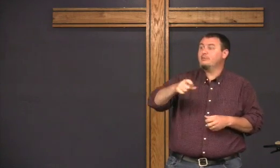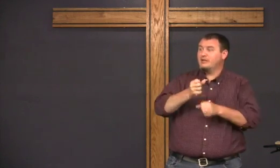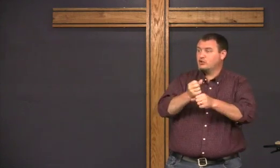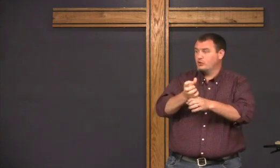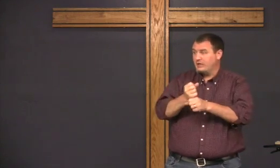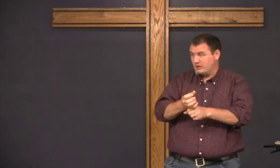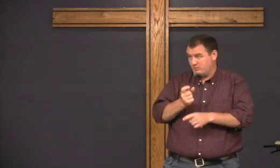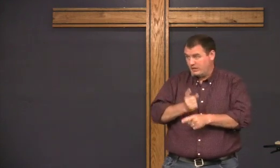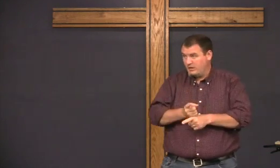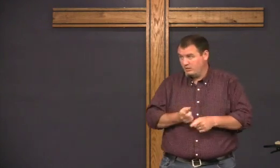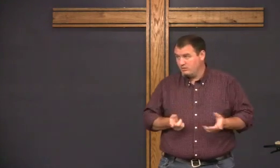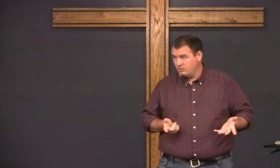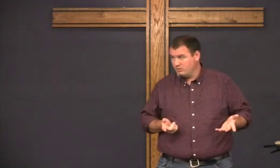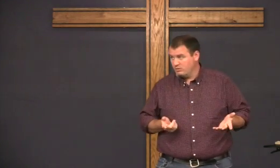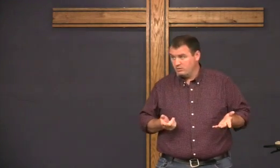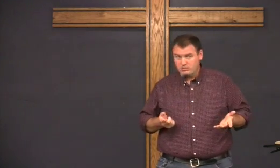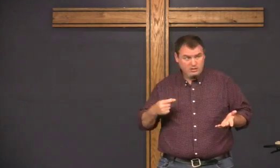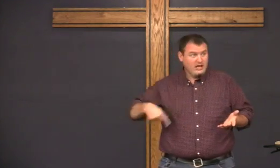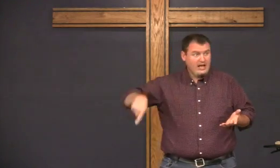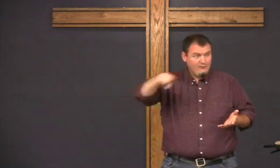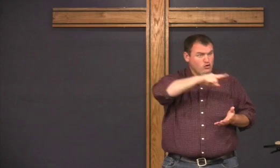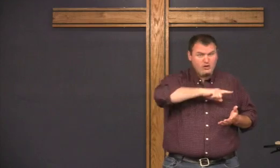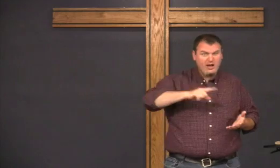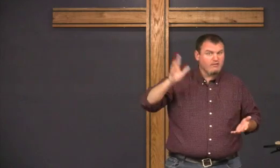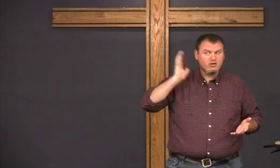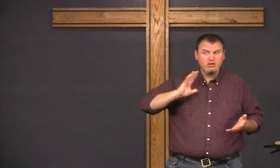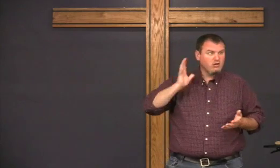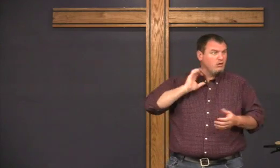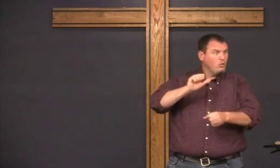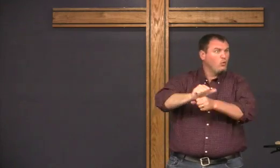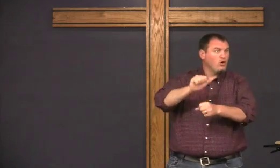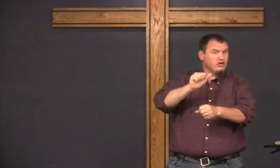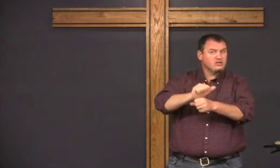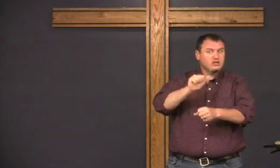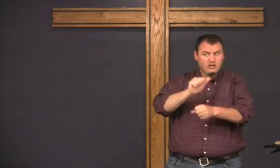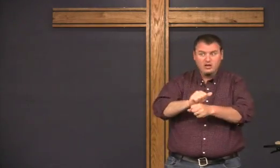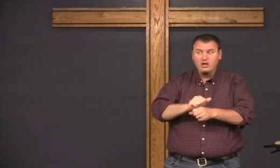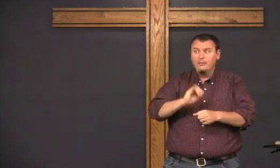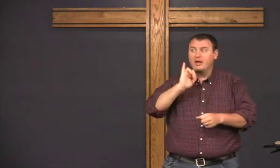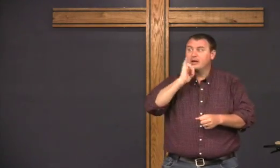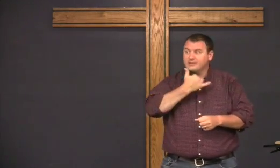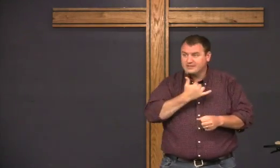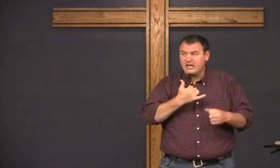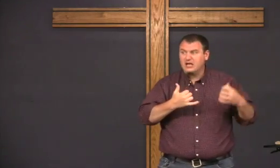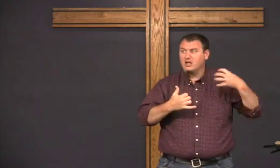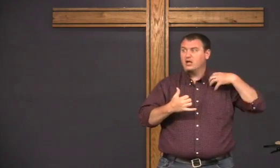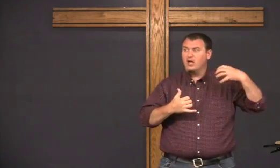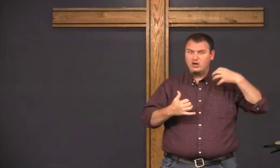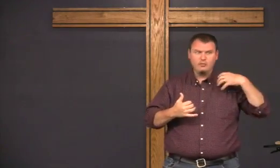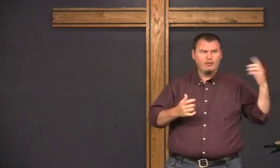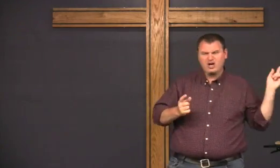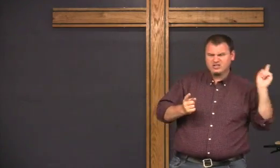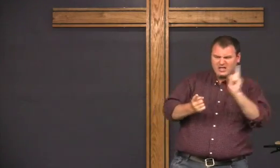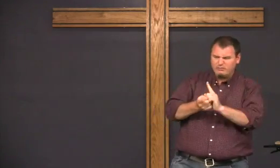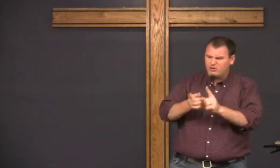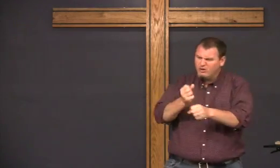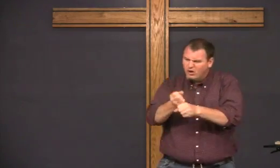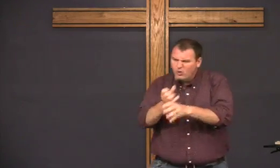be chewed out, right? Have you ever worked, made a mistake, and your boss came to you, what